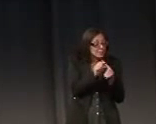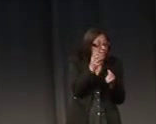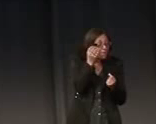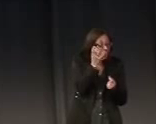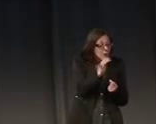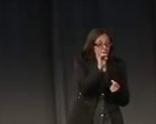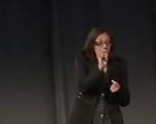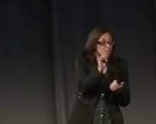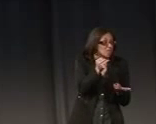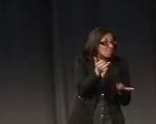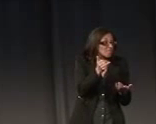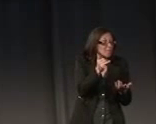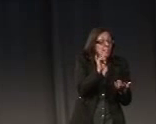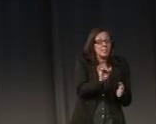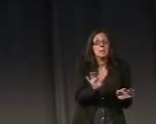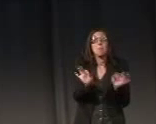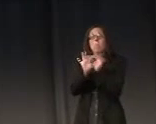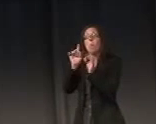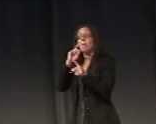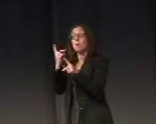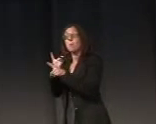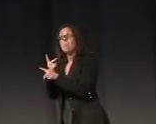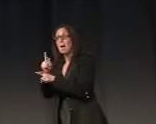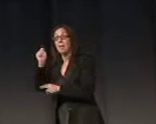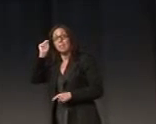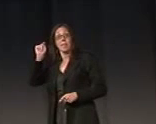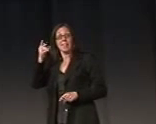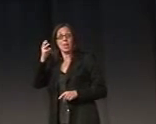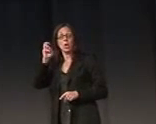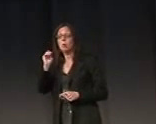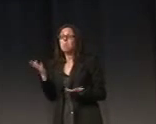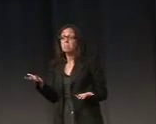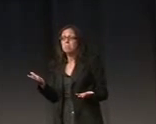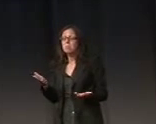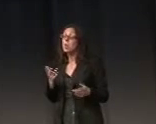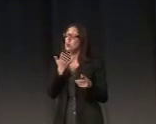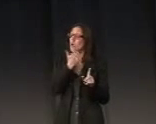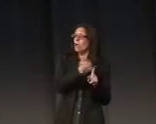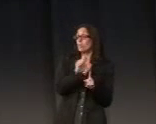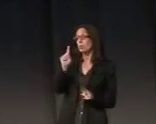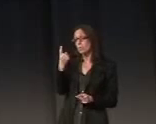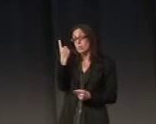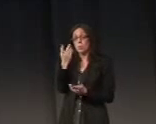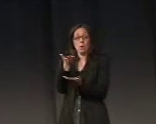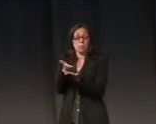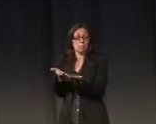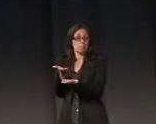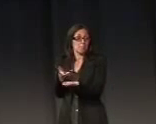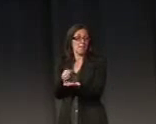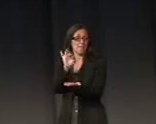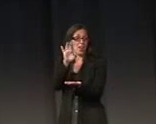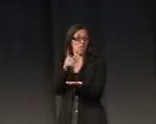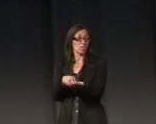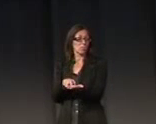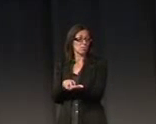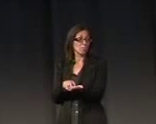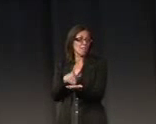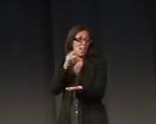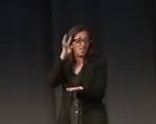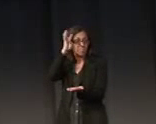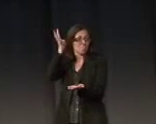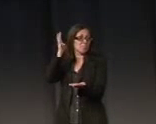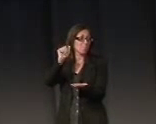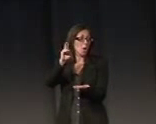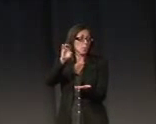is merely one factor, an entirely arbitrary one, by which mathematician can mark some sort